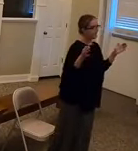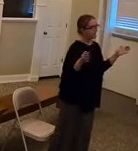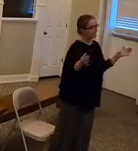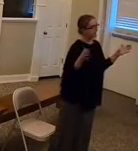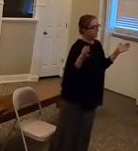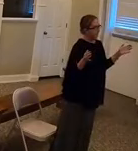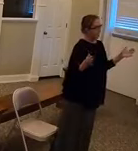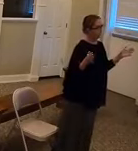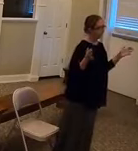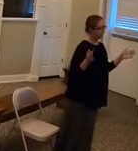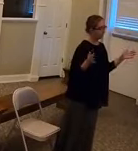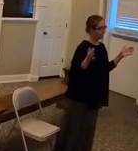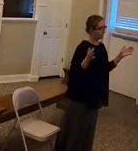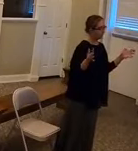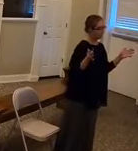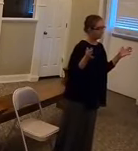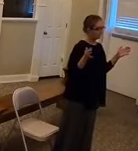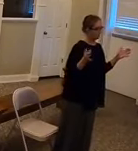Jesus.